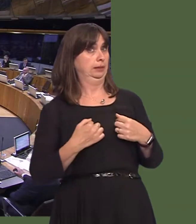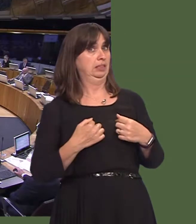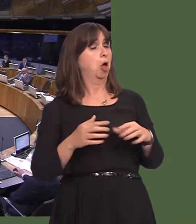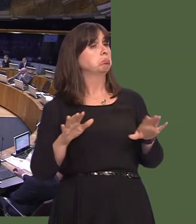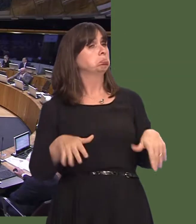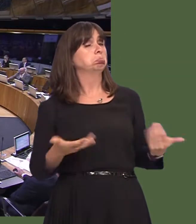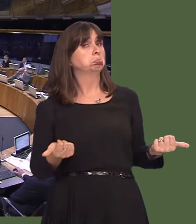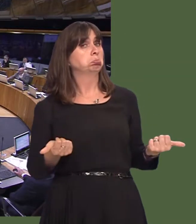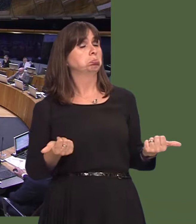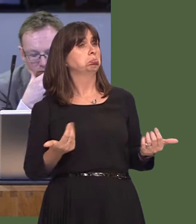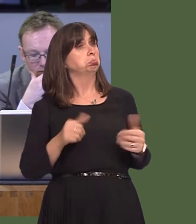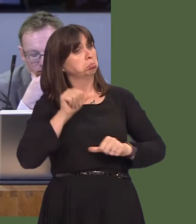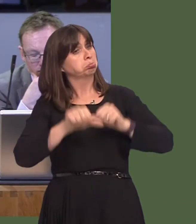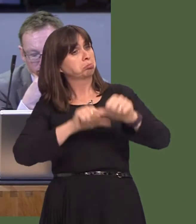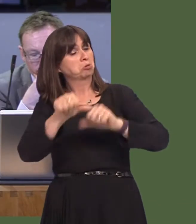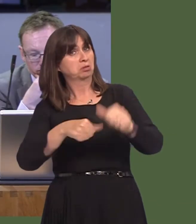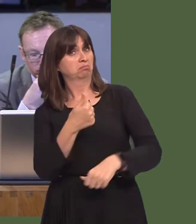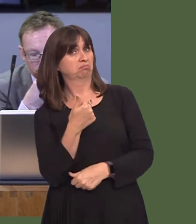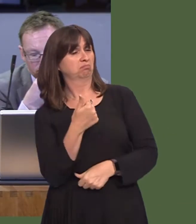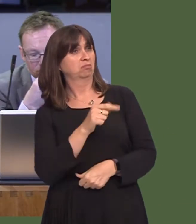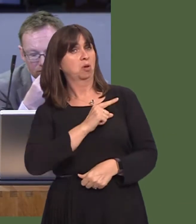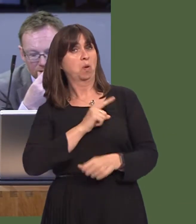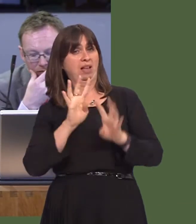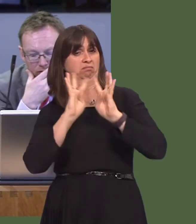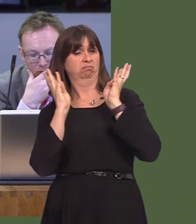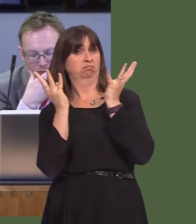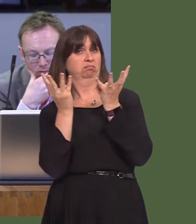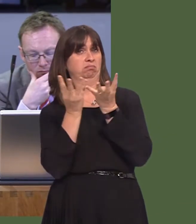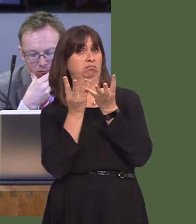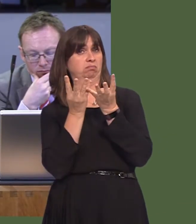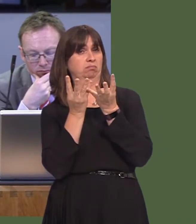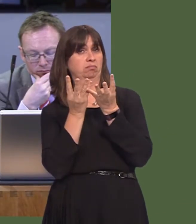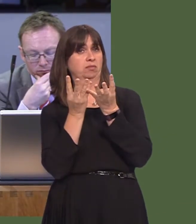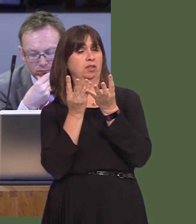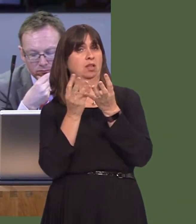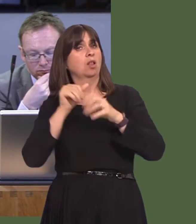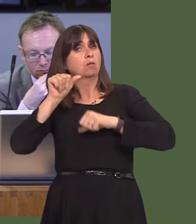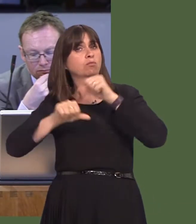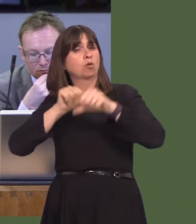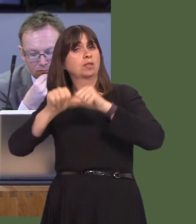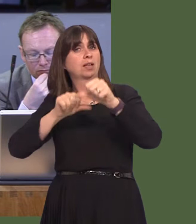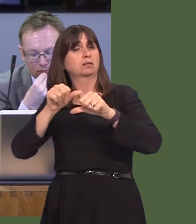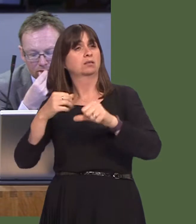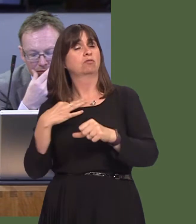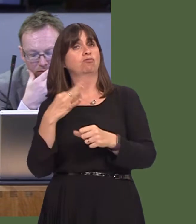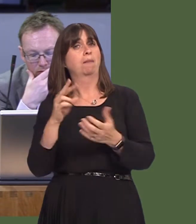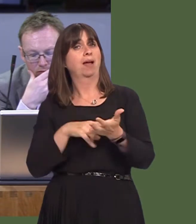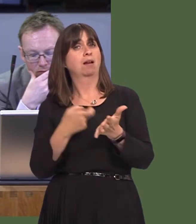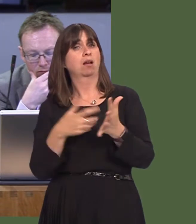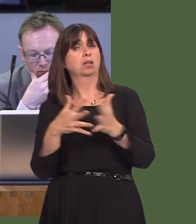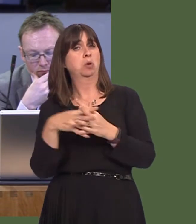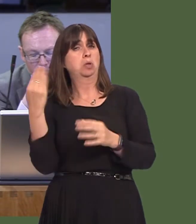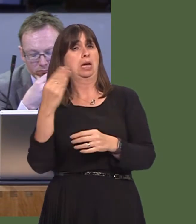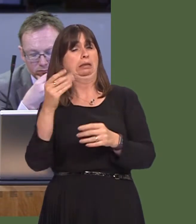quite relaxed about this because there were 19 experts involved in this process on behalf of